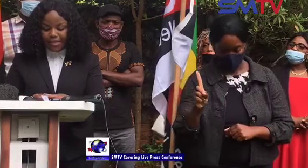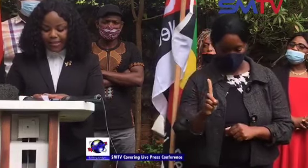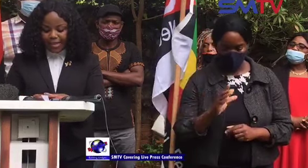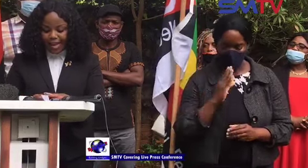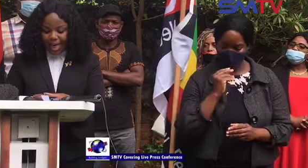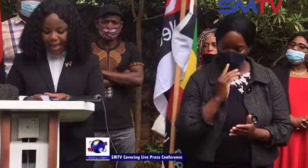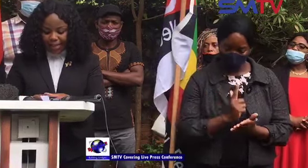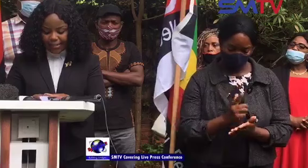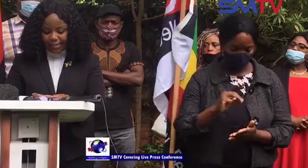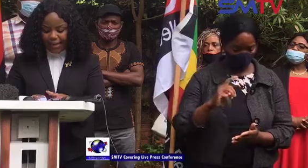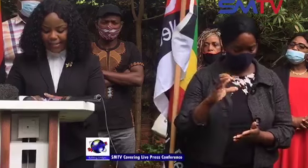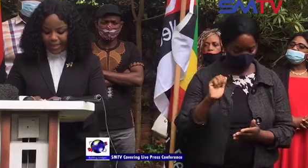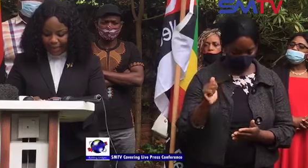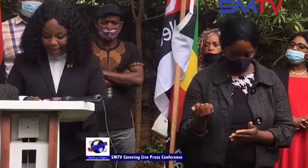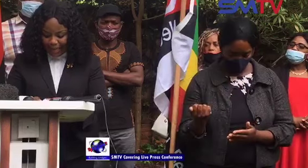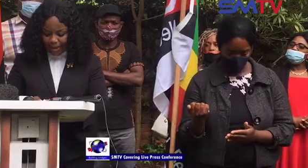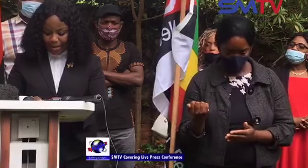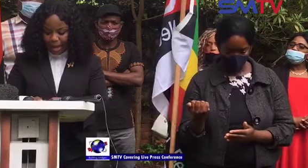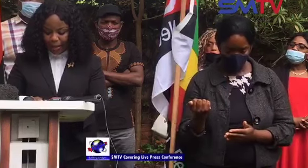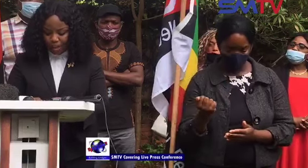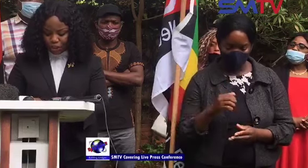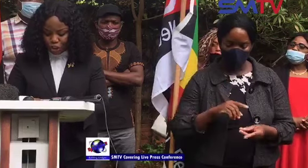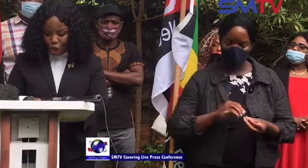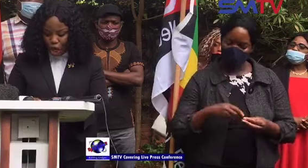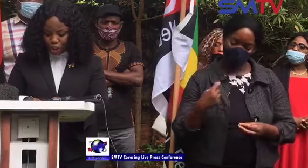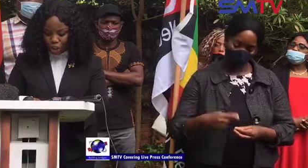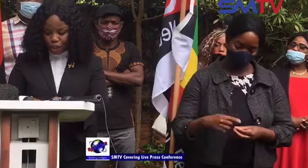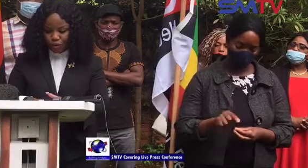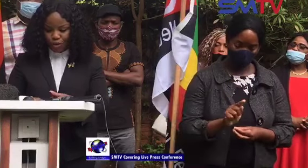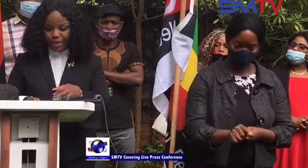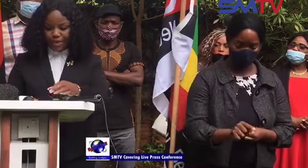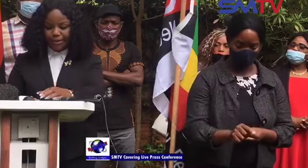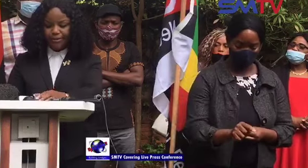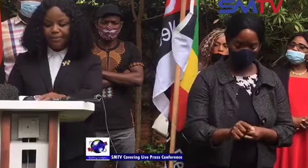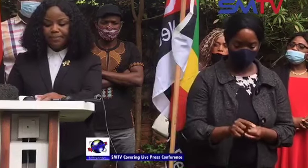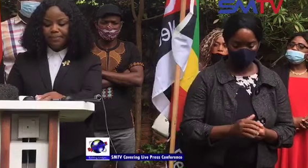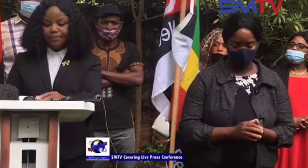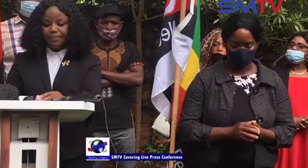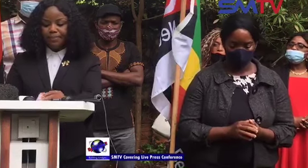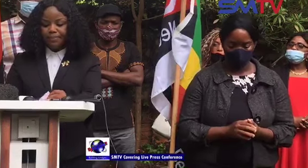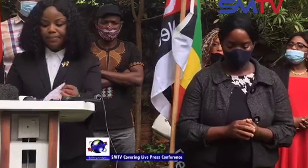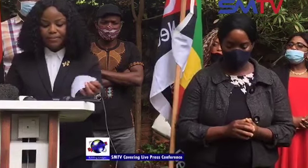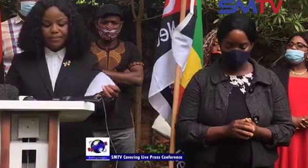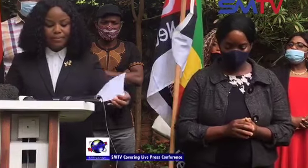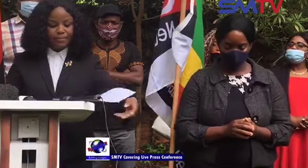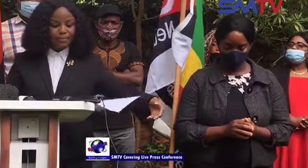The MDC Alliance is clear about the charge to leave.